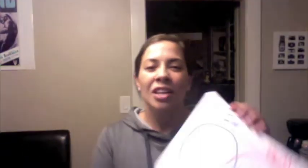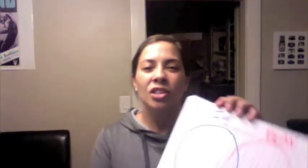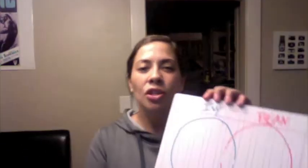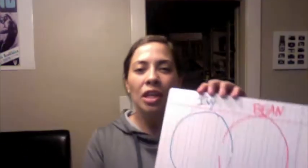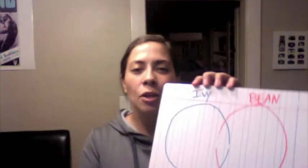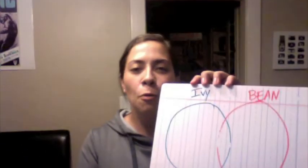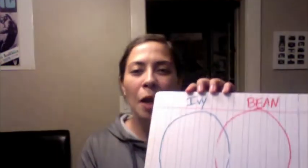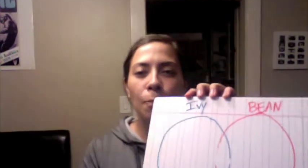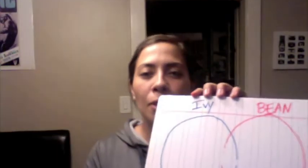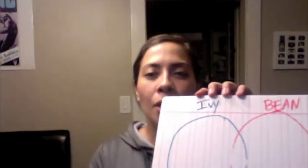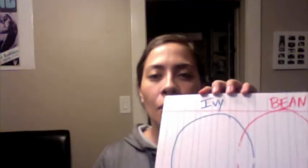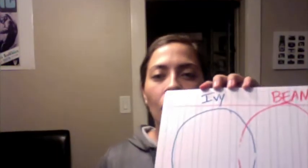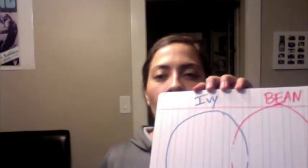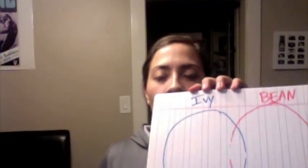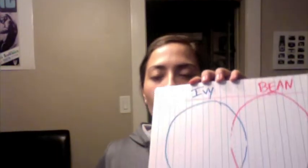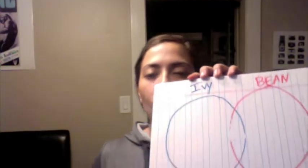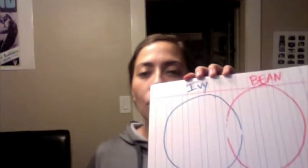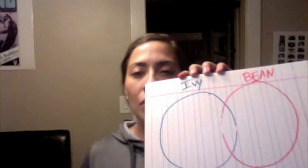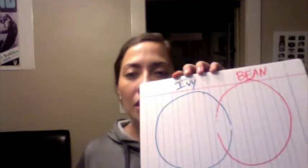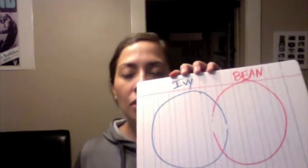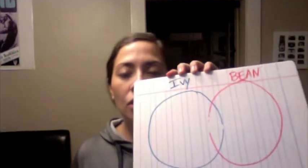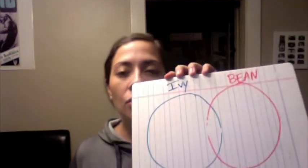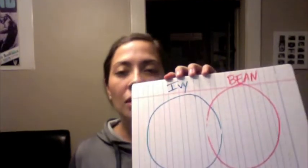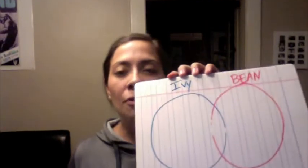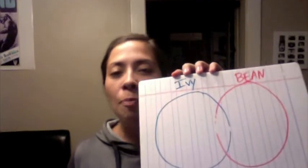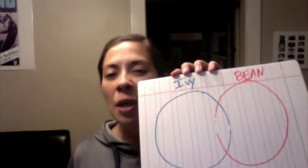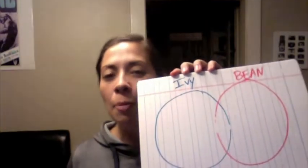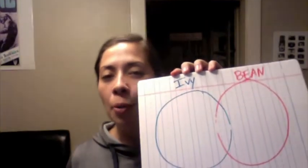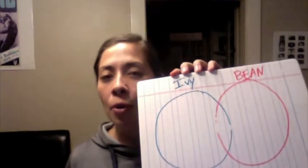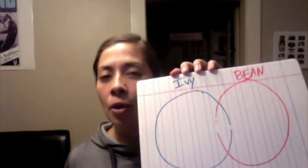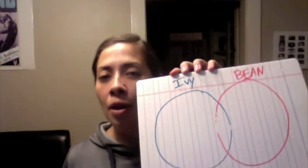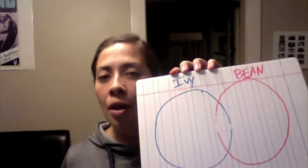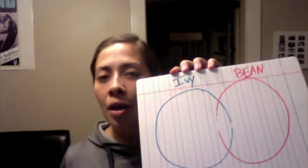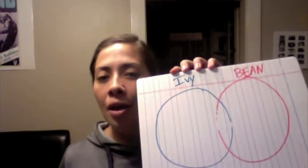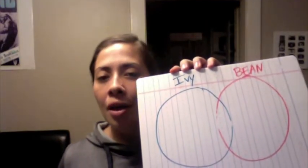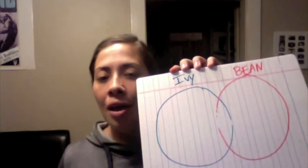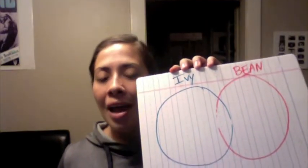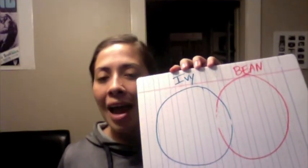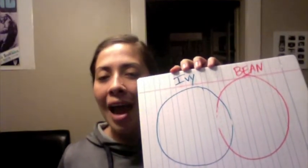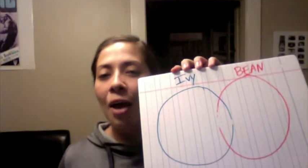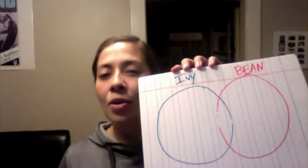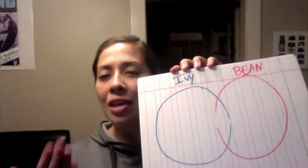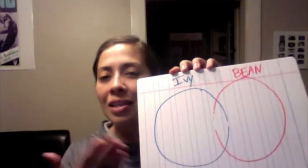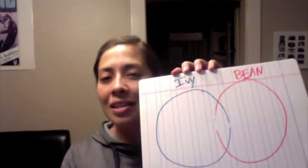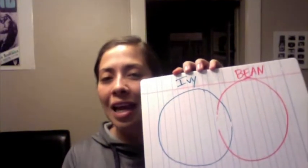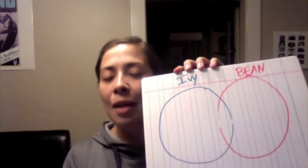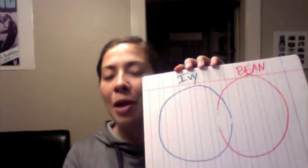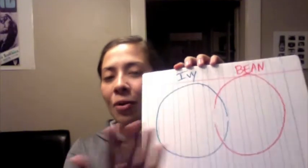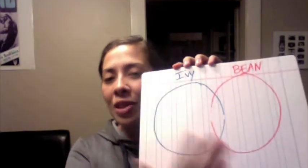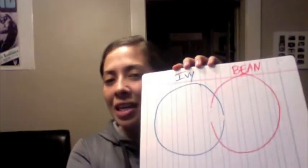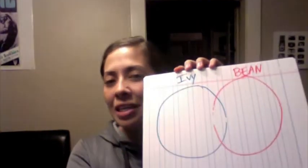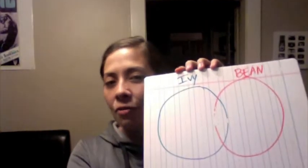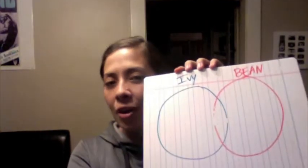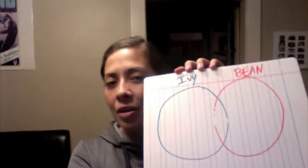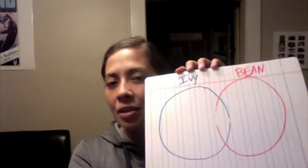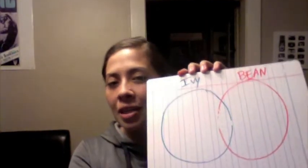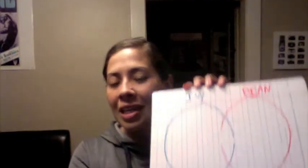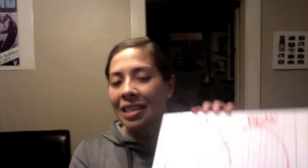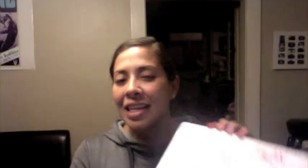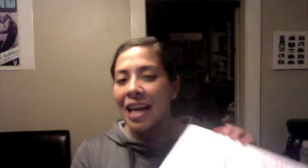look at your paper and go, ooh, these are two different people. How are they the same? How are they different? Today with